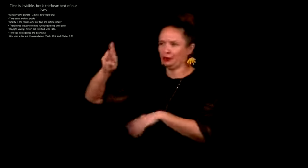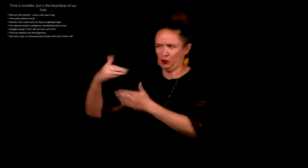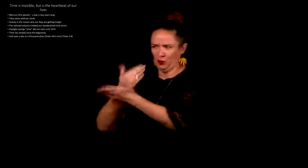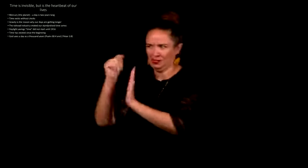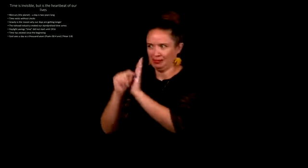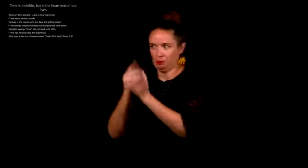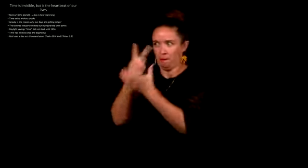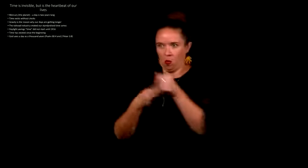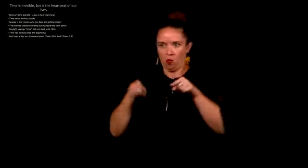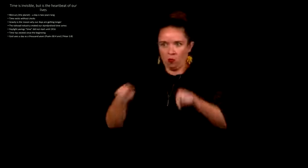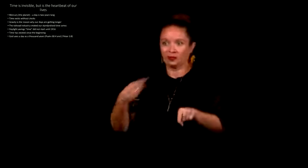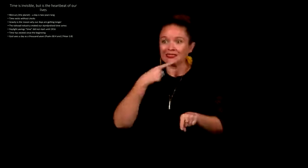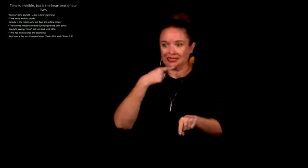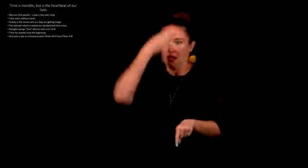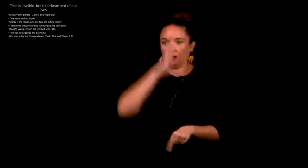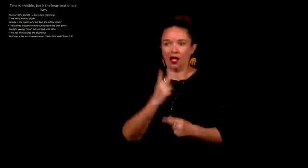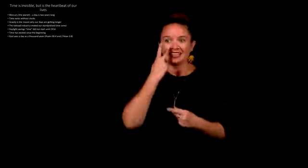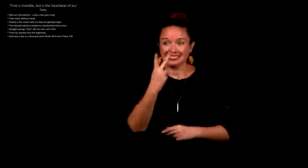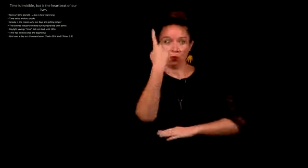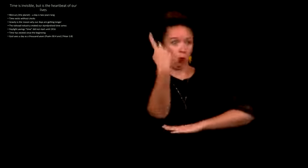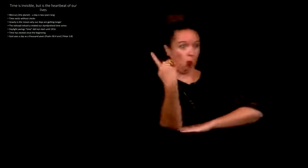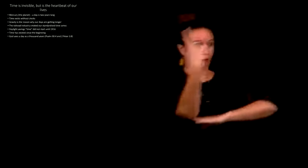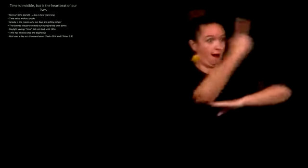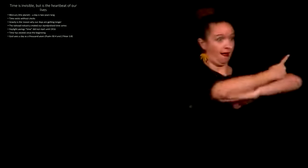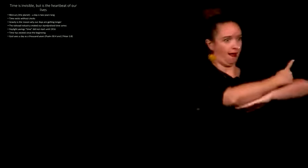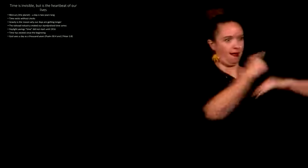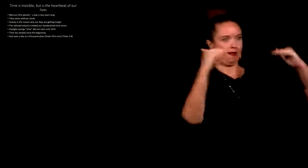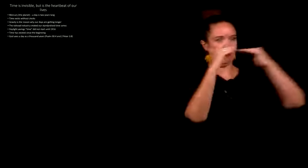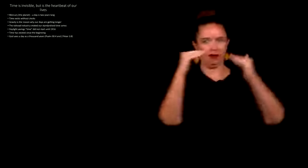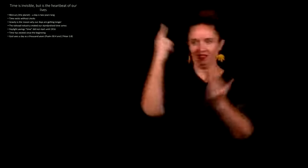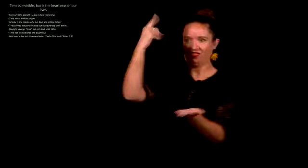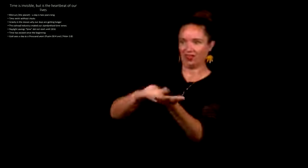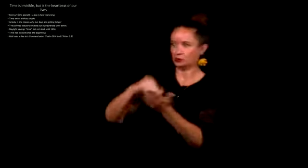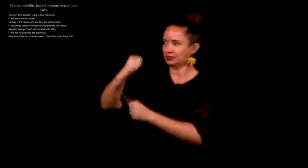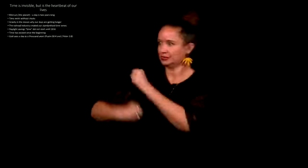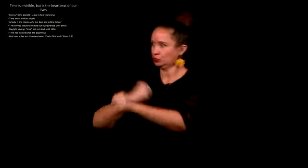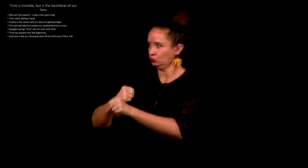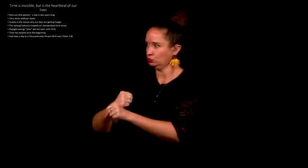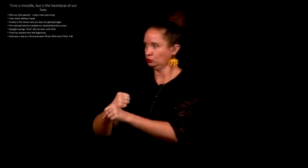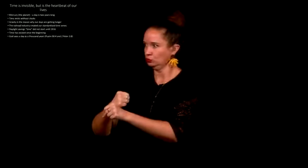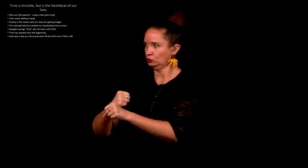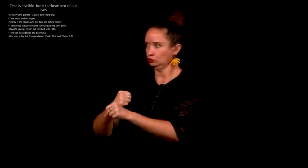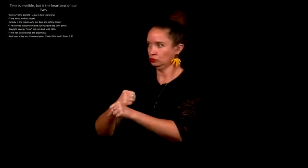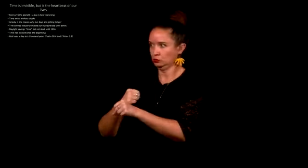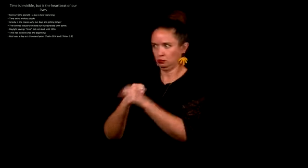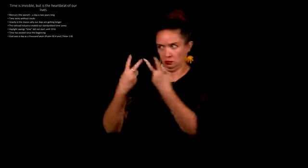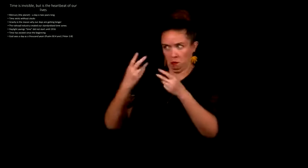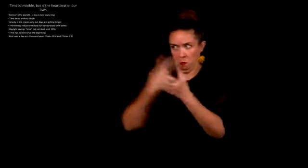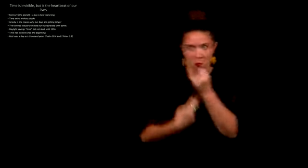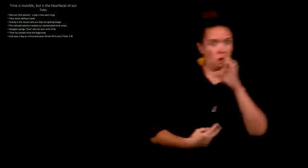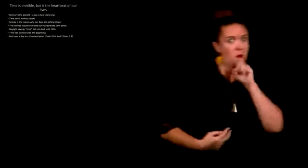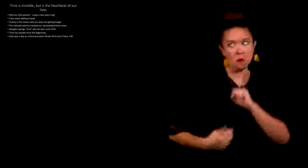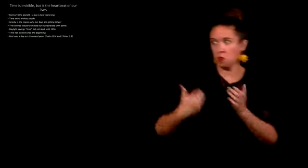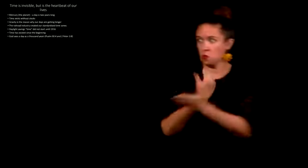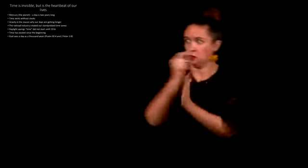And we do have some things in the Testament that says one day is equal to